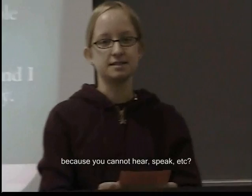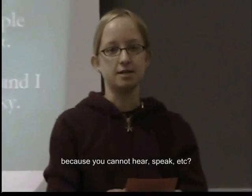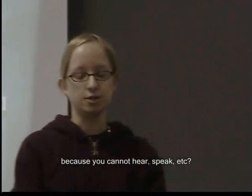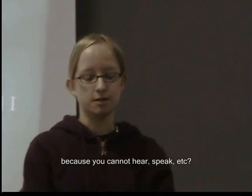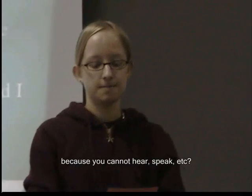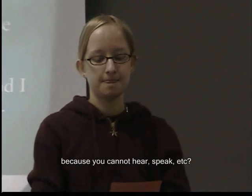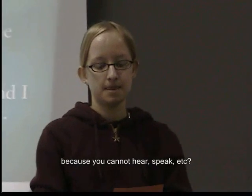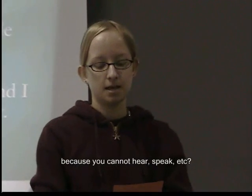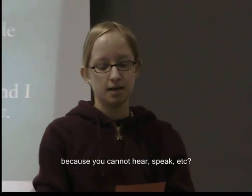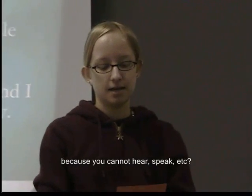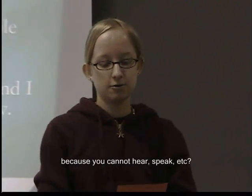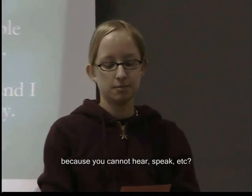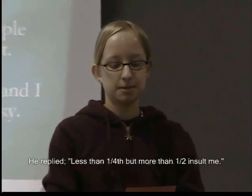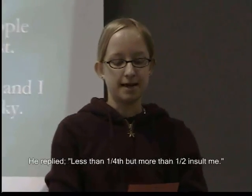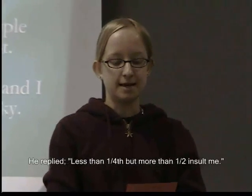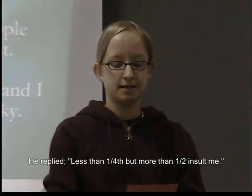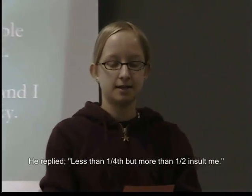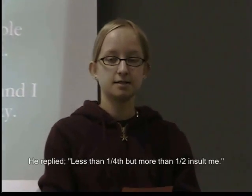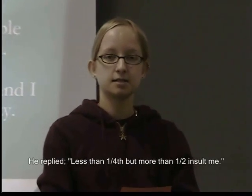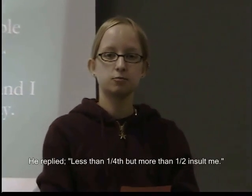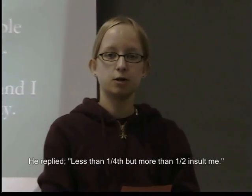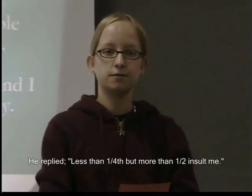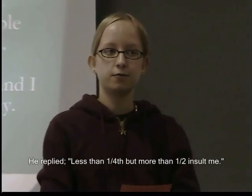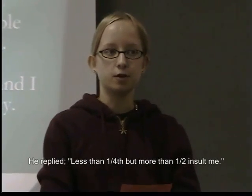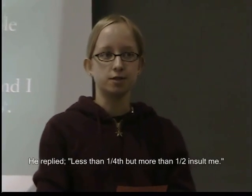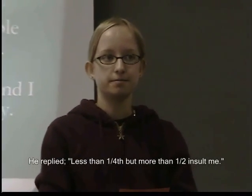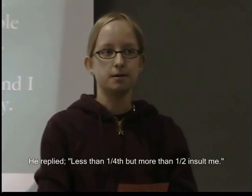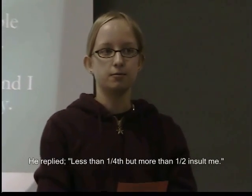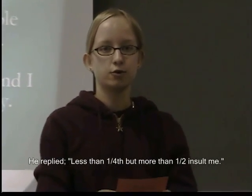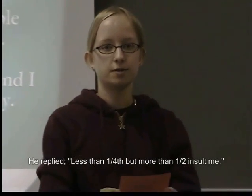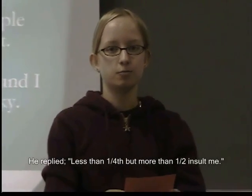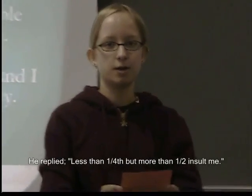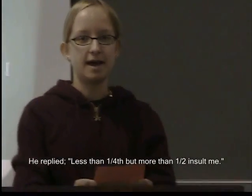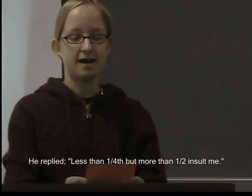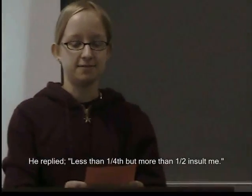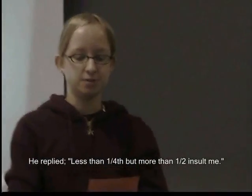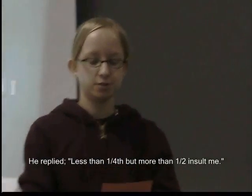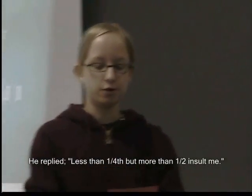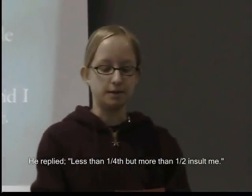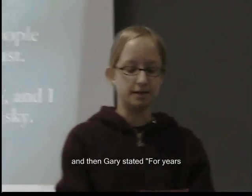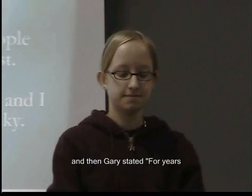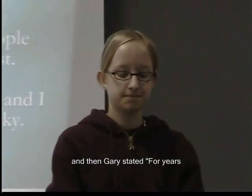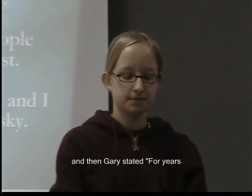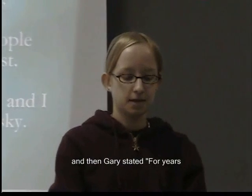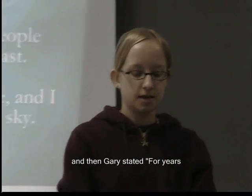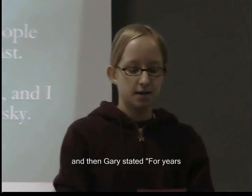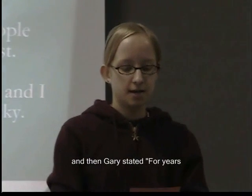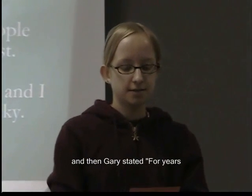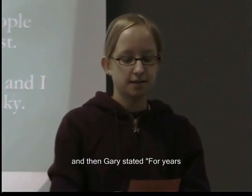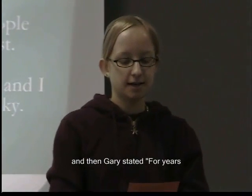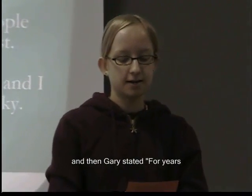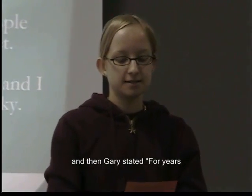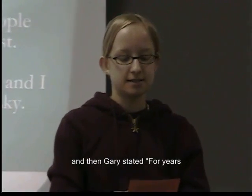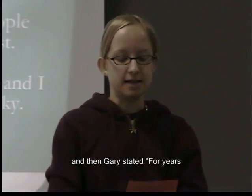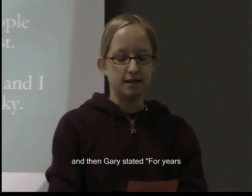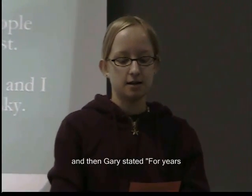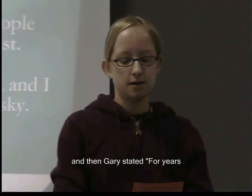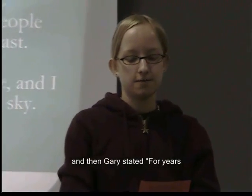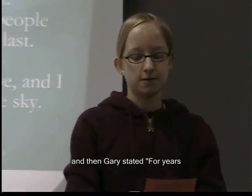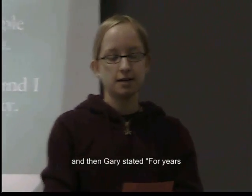etc. He replied, less than 1/4, but more than 1/2 insult me. And then Gary stated, for